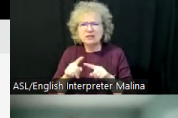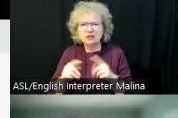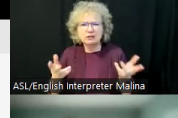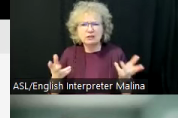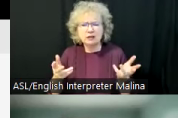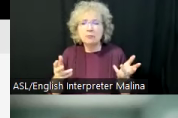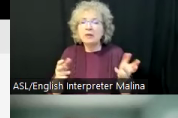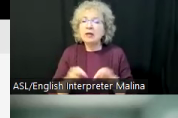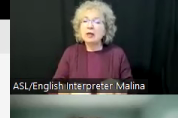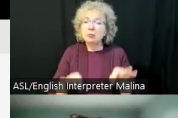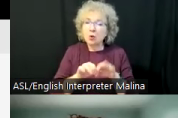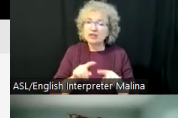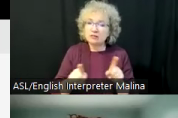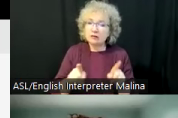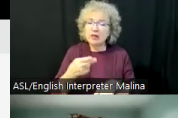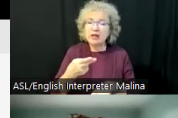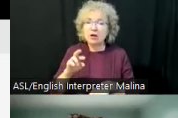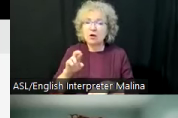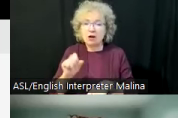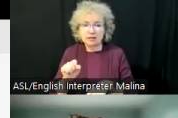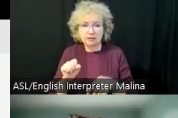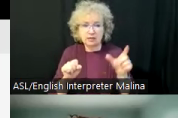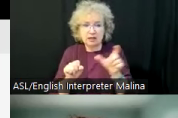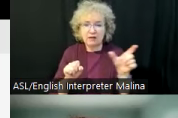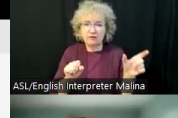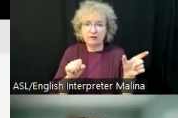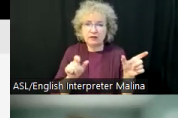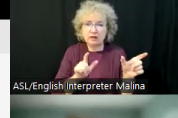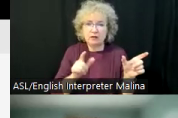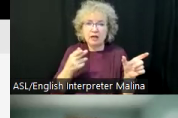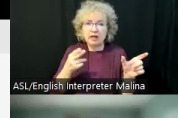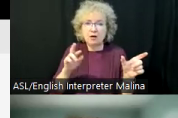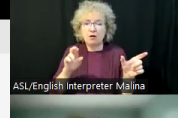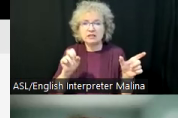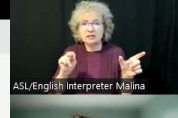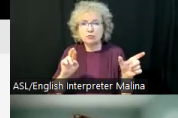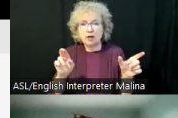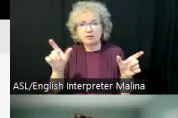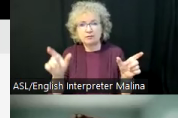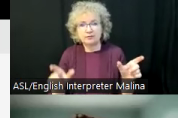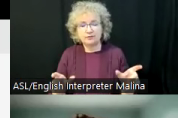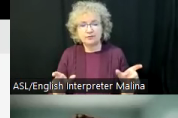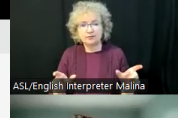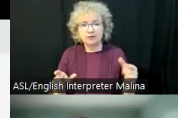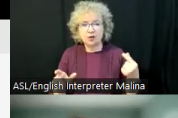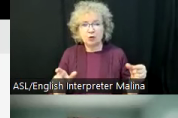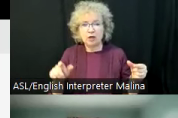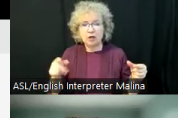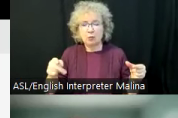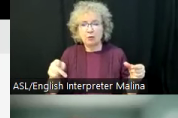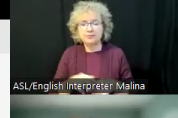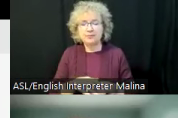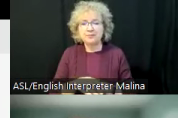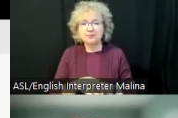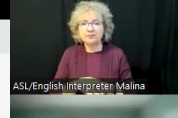differences. So HRS flex funds on the left, HRSN on the right. So big differences.